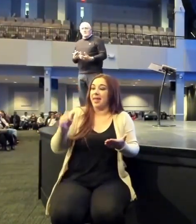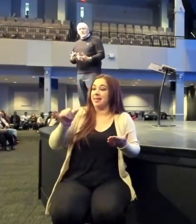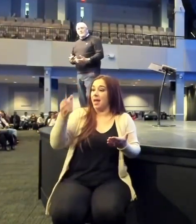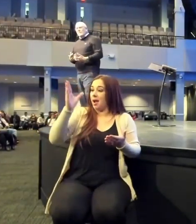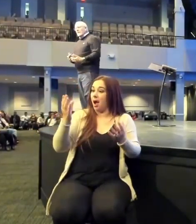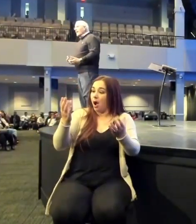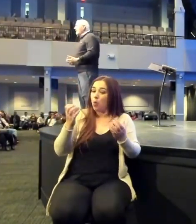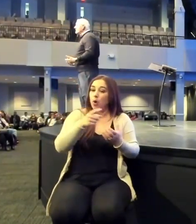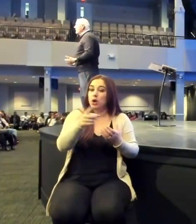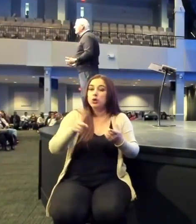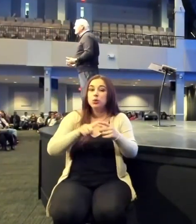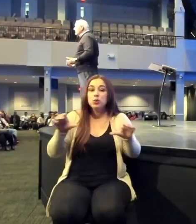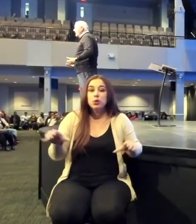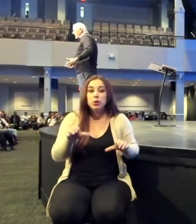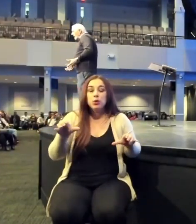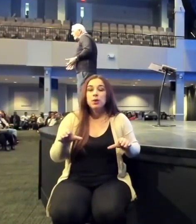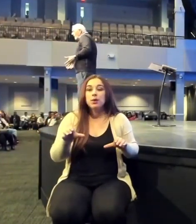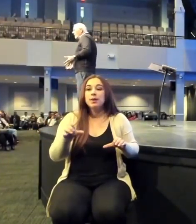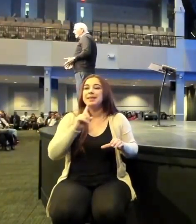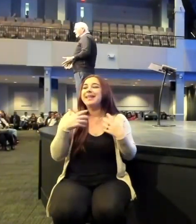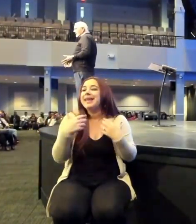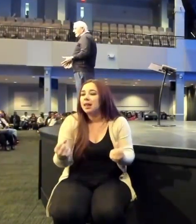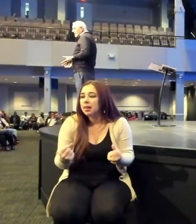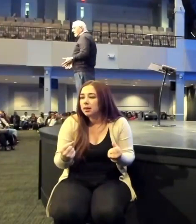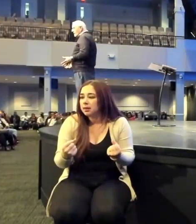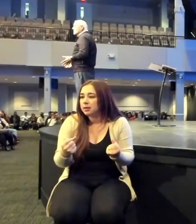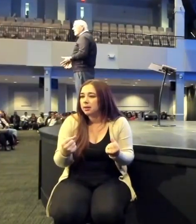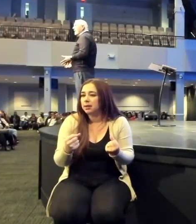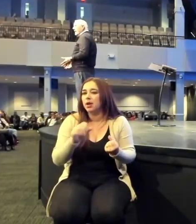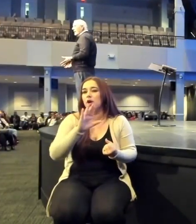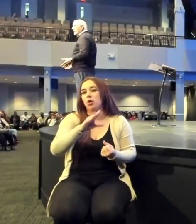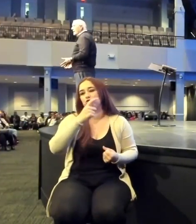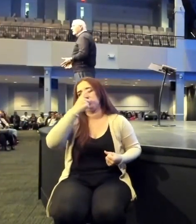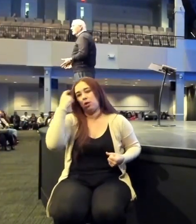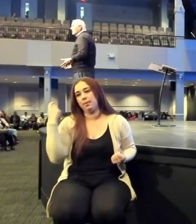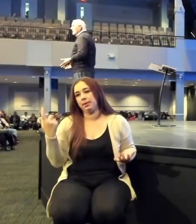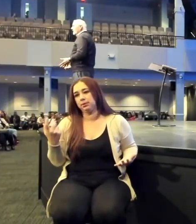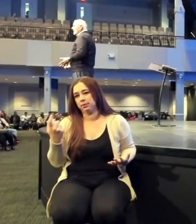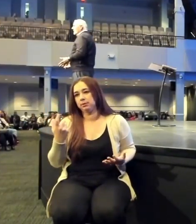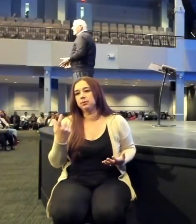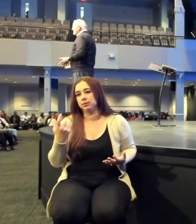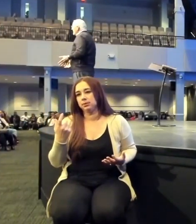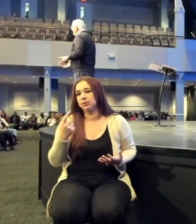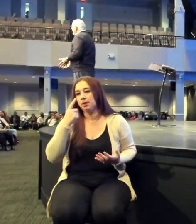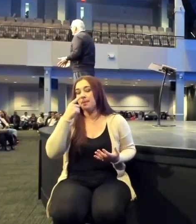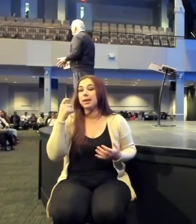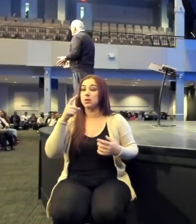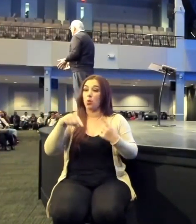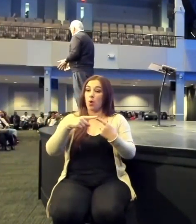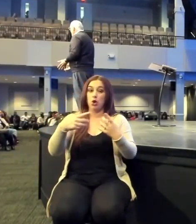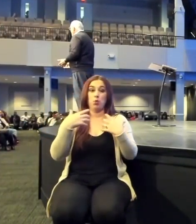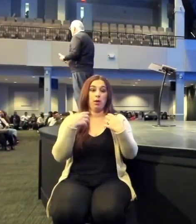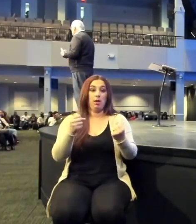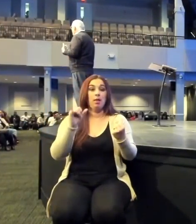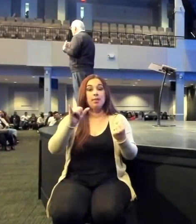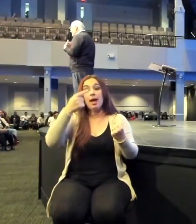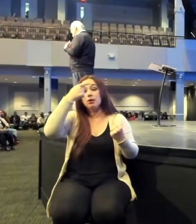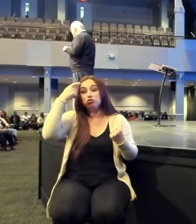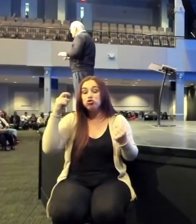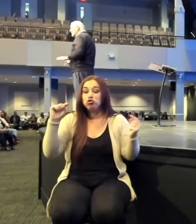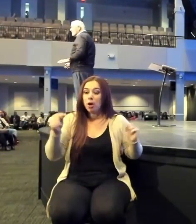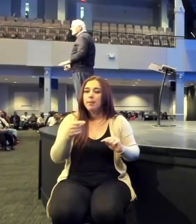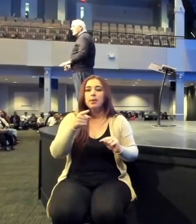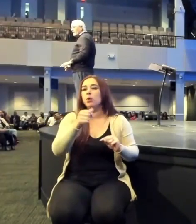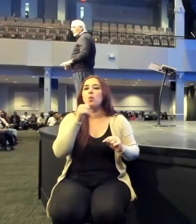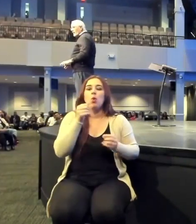God wants to do in your life is He wants to heal your trauma, amen? Because the healing of the trauma, then